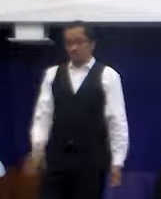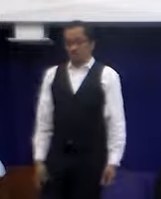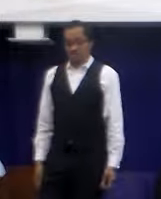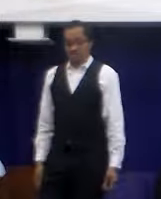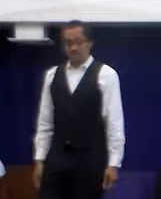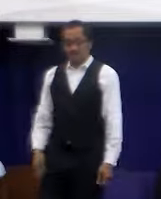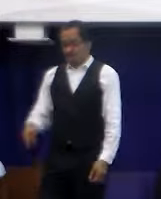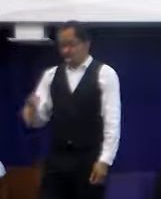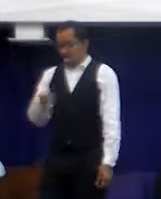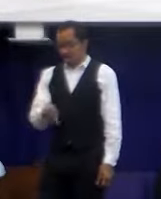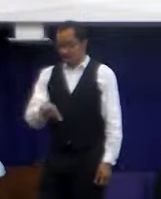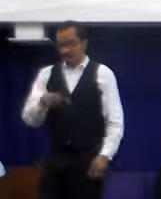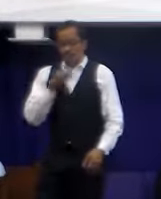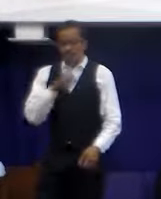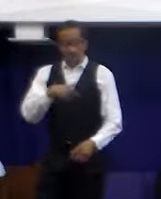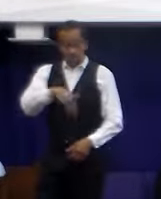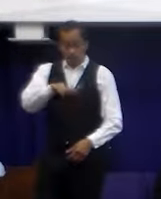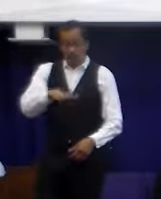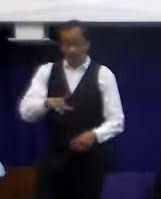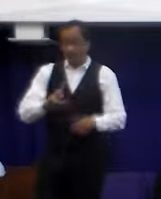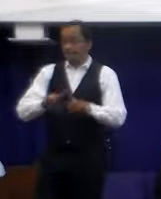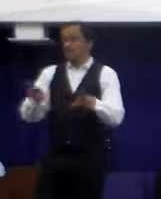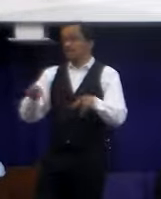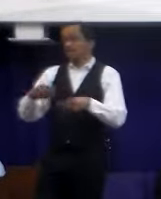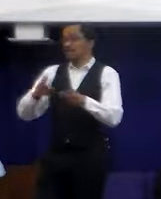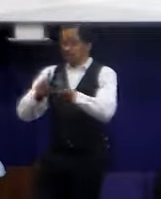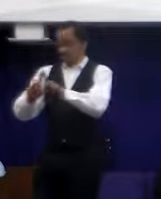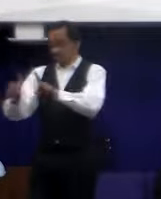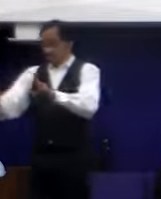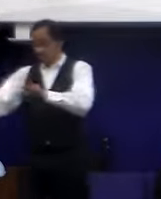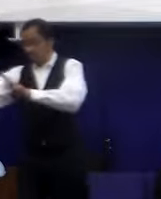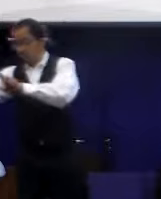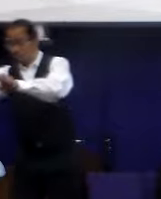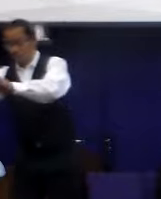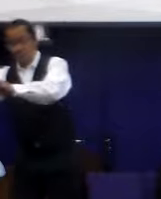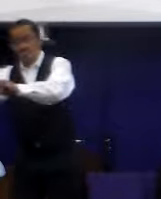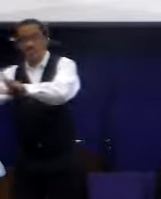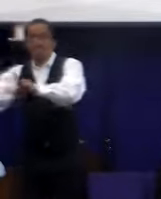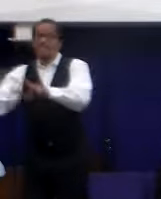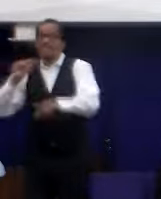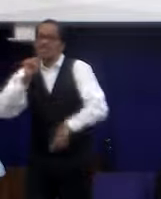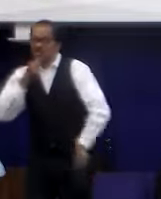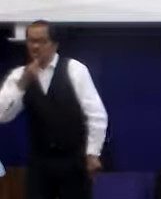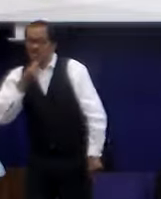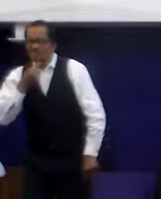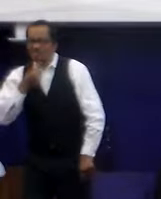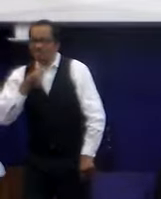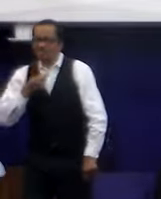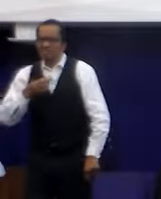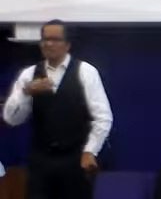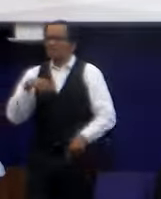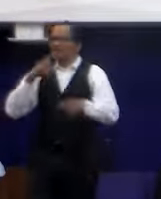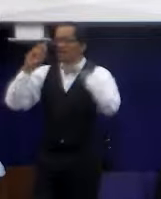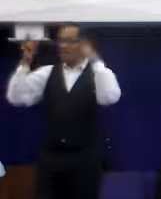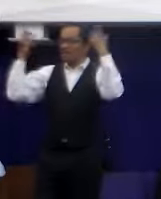Paul told them not to go, but they departed too soon. Amen? Yeah. Sometimes we can depart too soon, y'all.